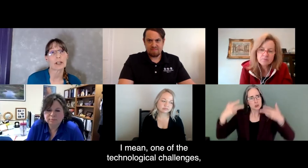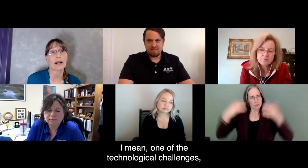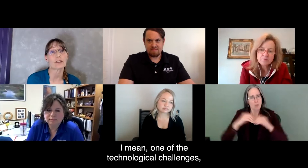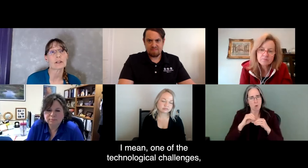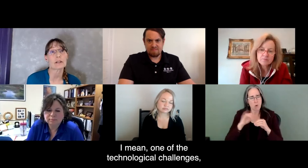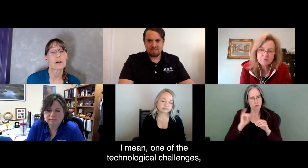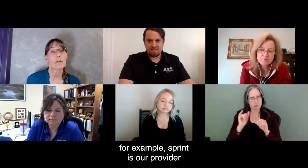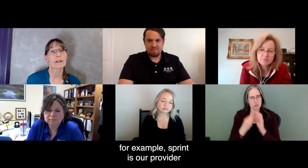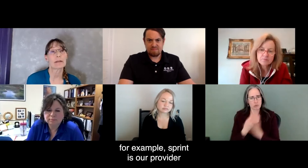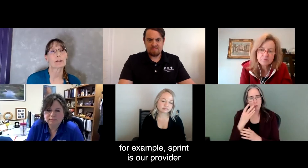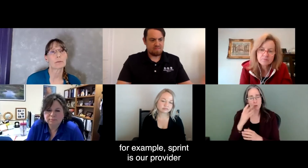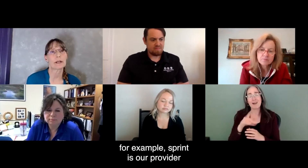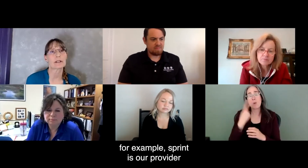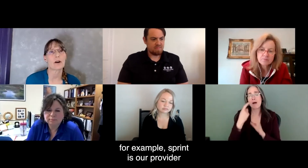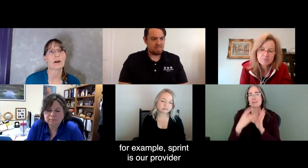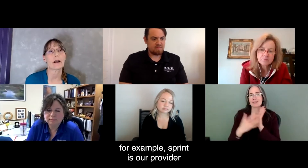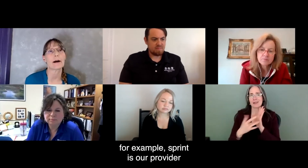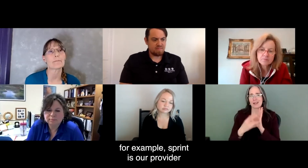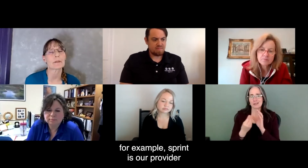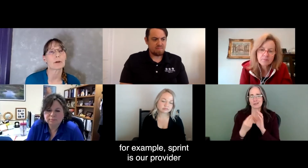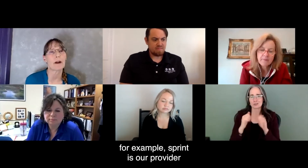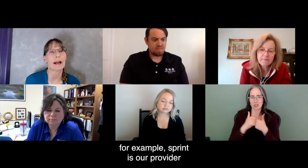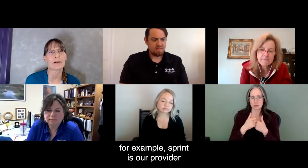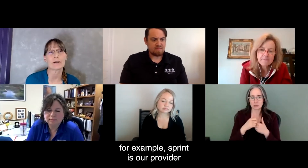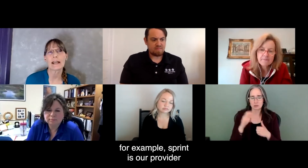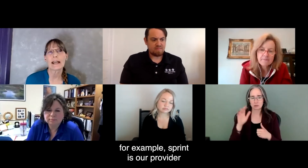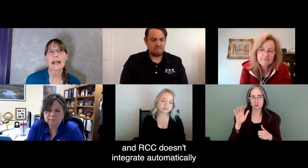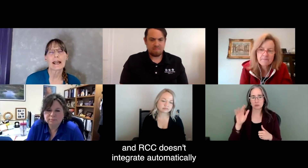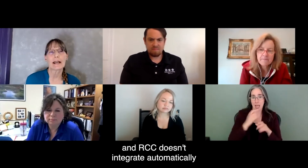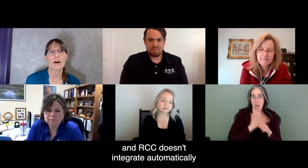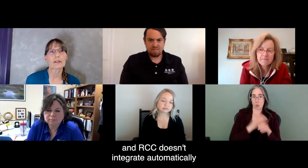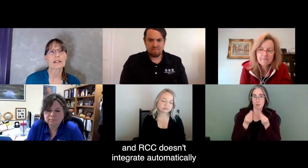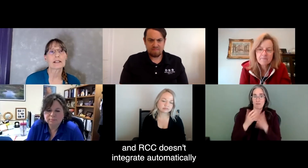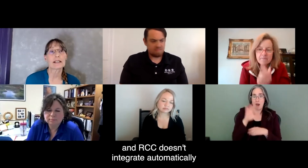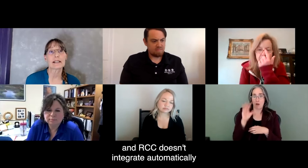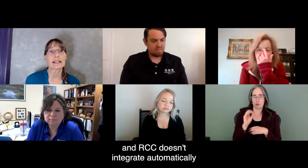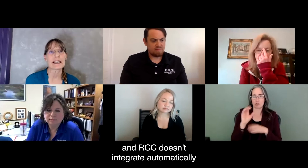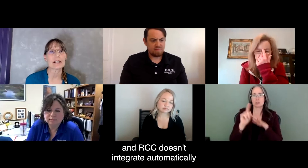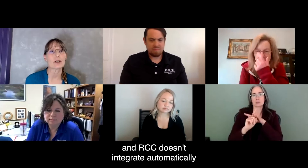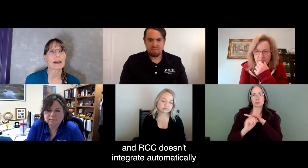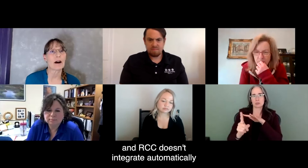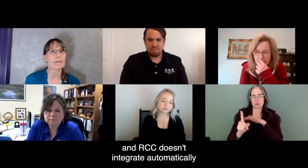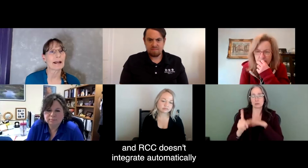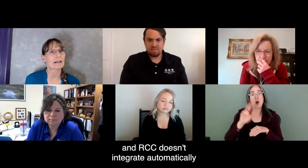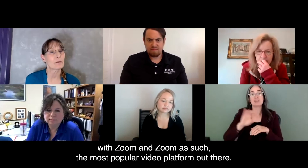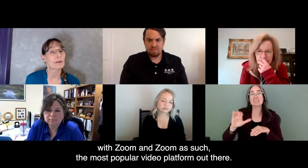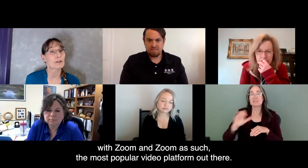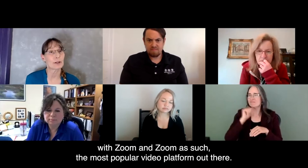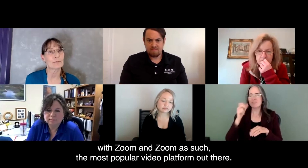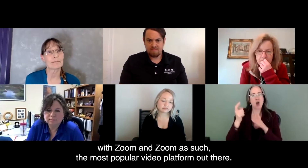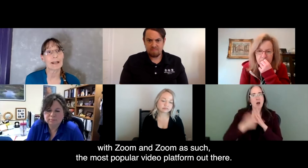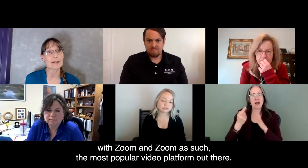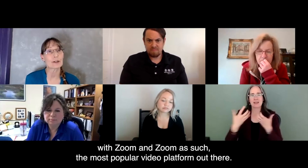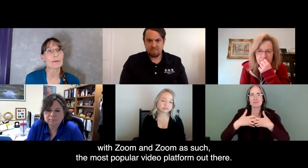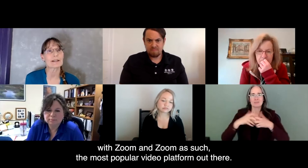technological challenges, for example, Sprint is our provider, and RCC doesn't integrate automatically with